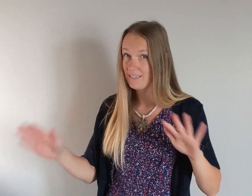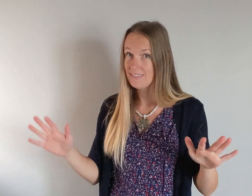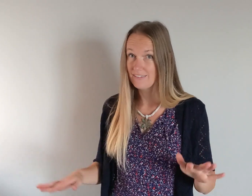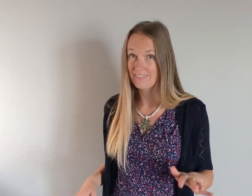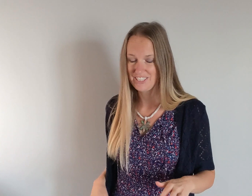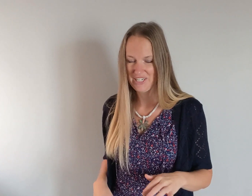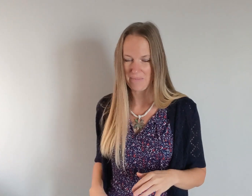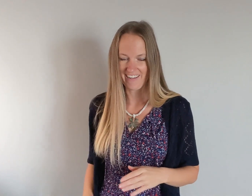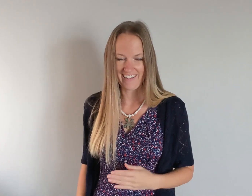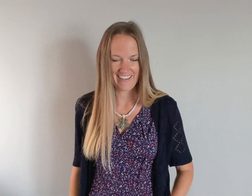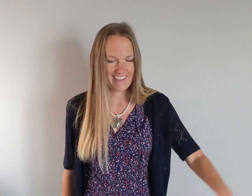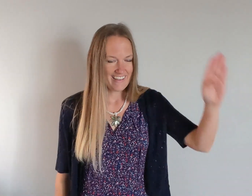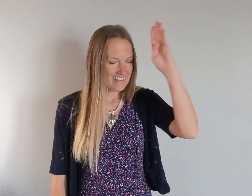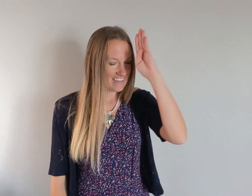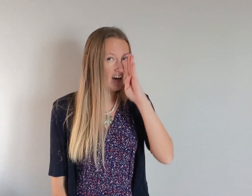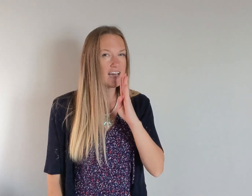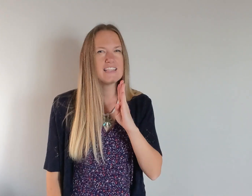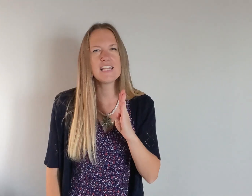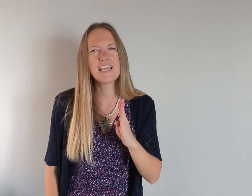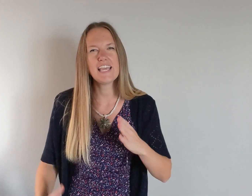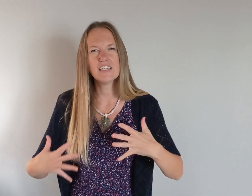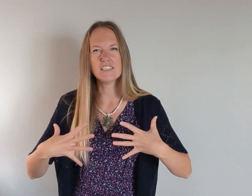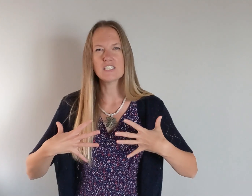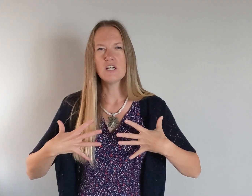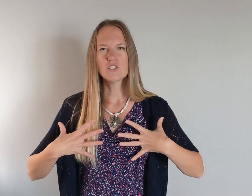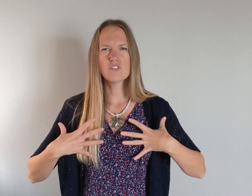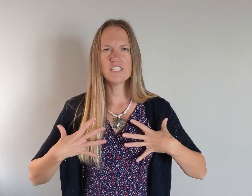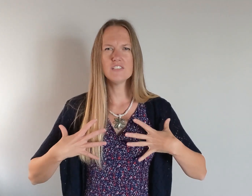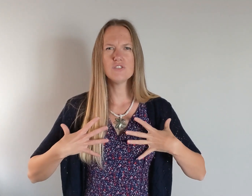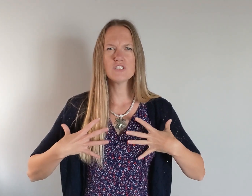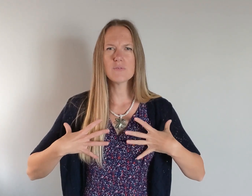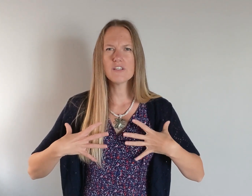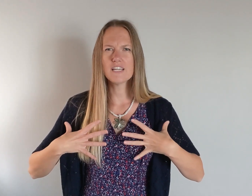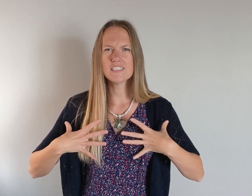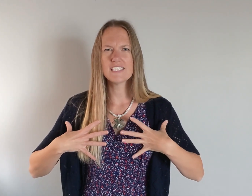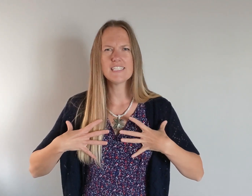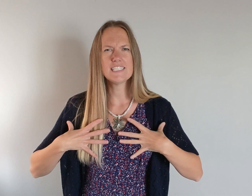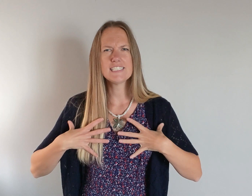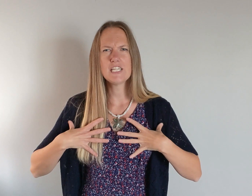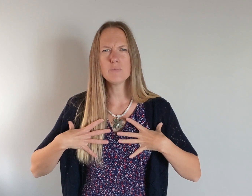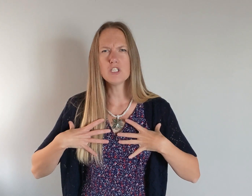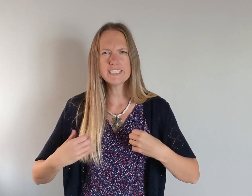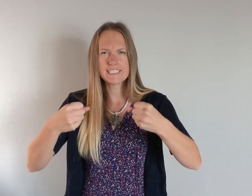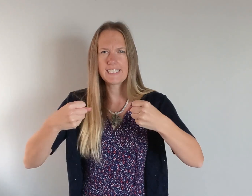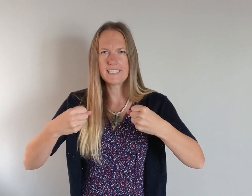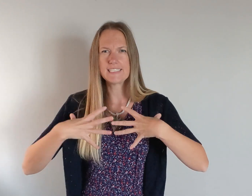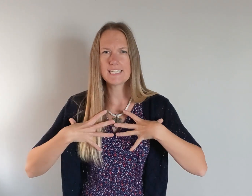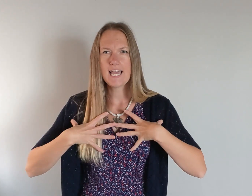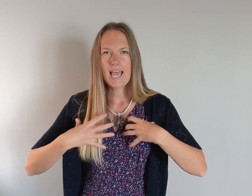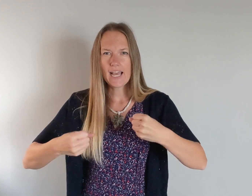better. You don't have to turn your body, okay? The God, and then heals. So for heals, you start with your hands like this, and it's like you're pulling sickness out of